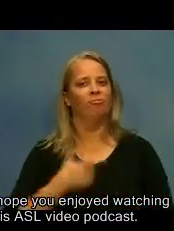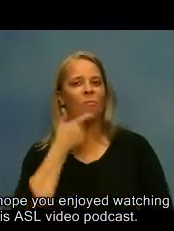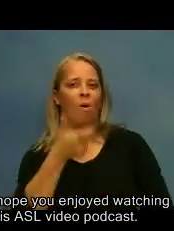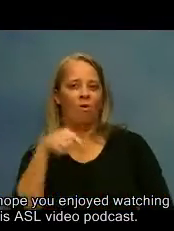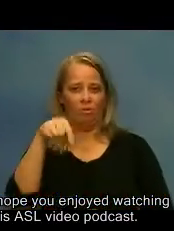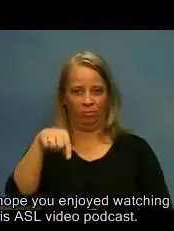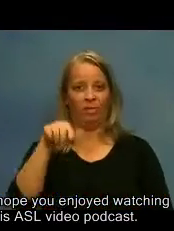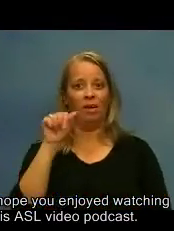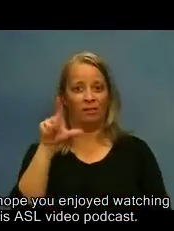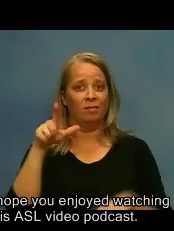ASL video podcast.